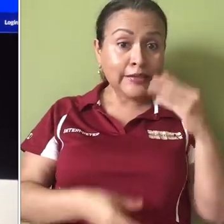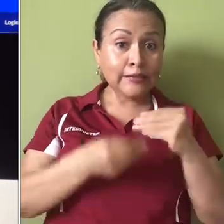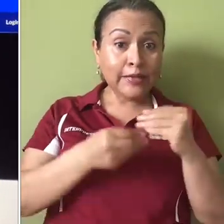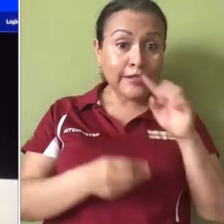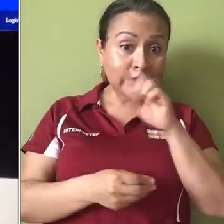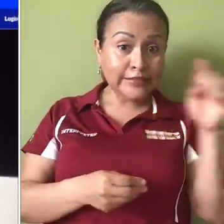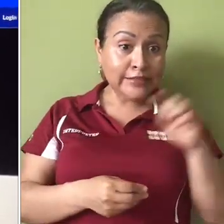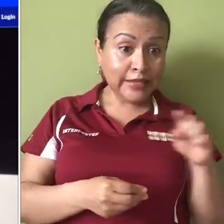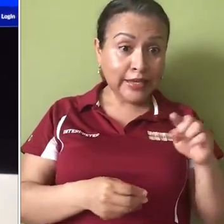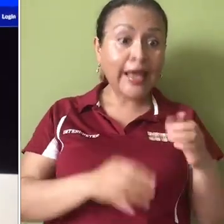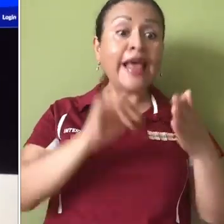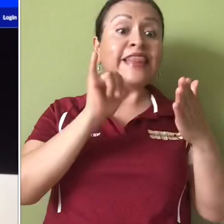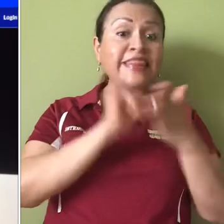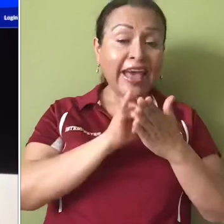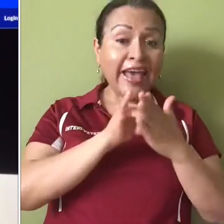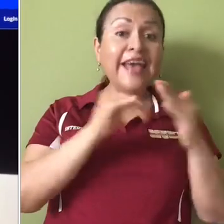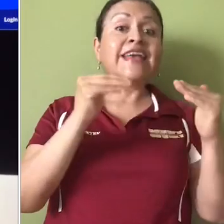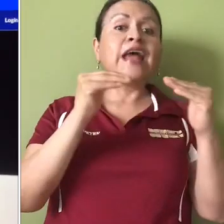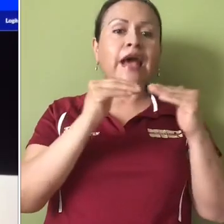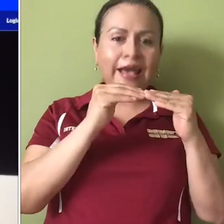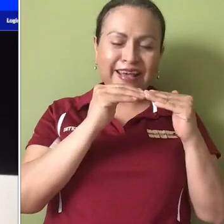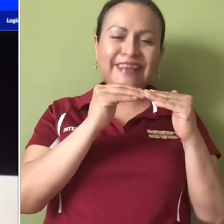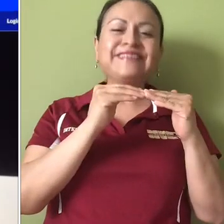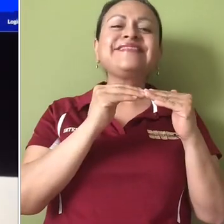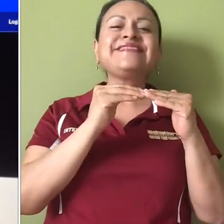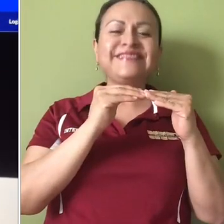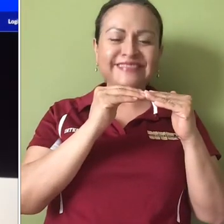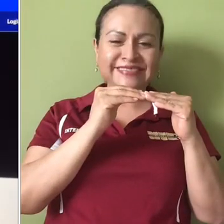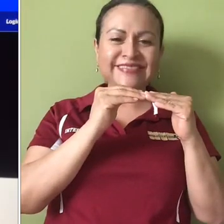and that angle is supplementary